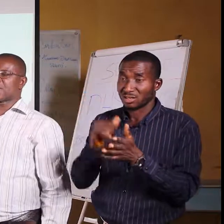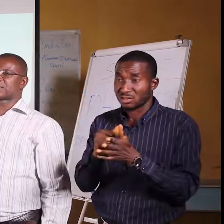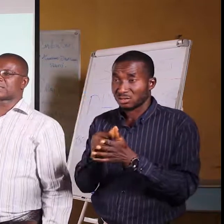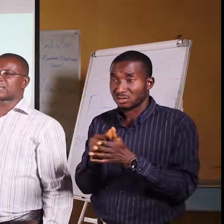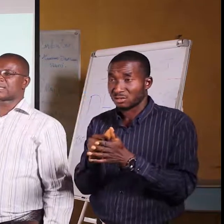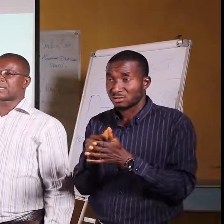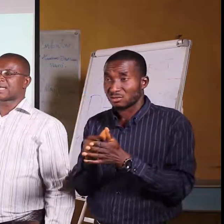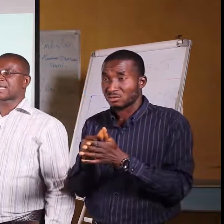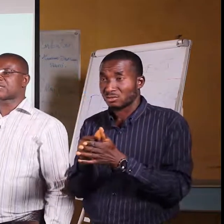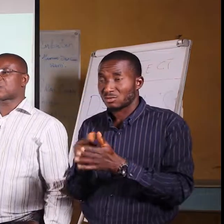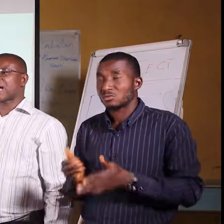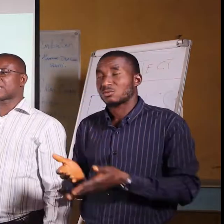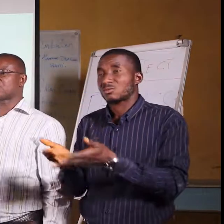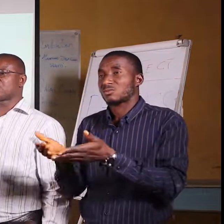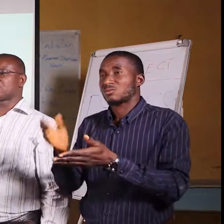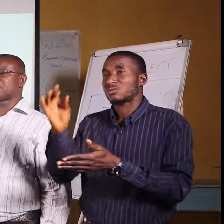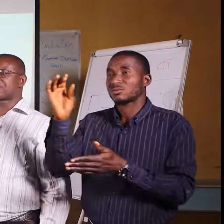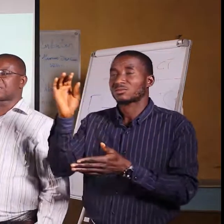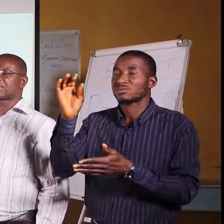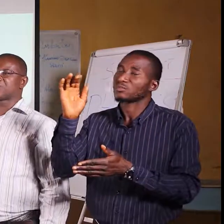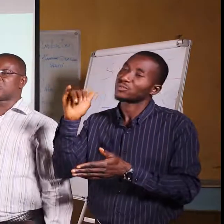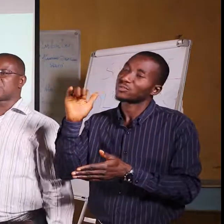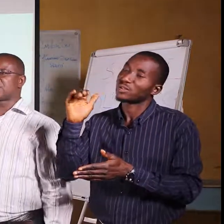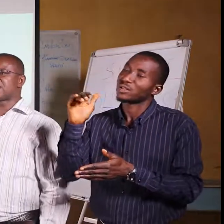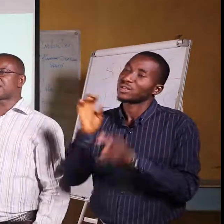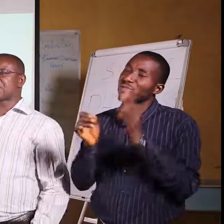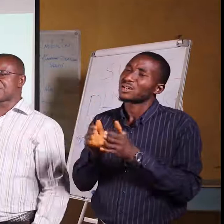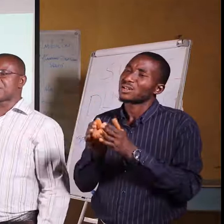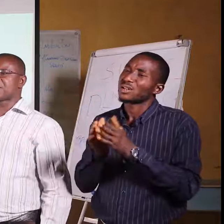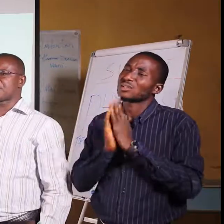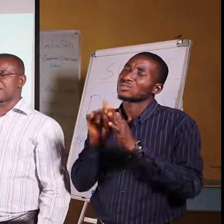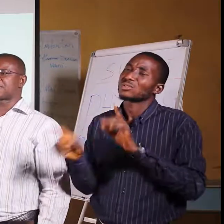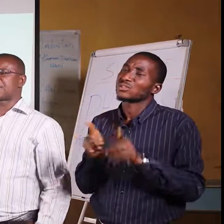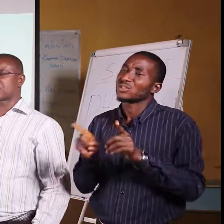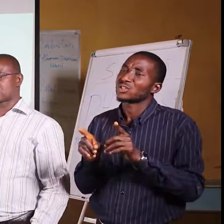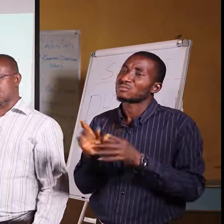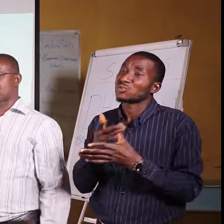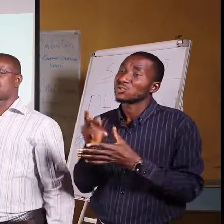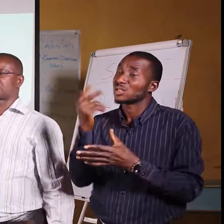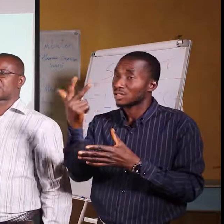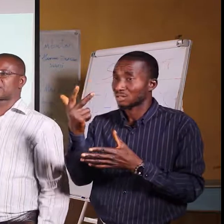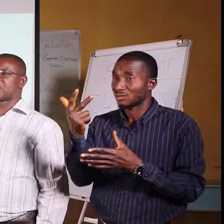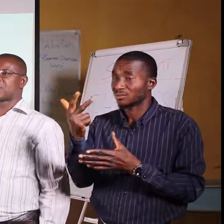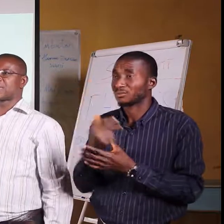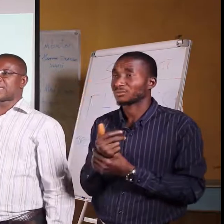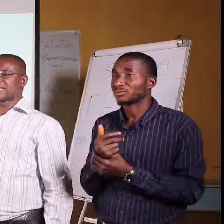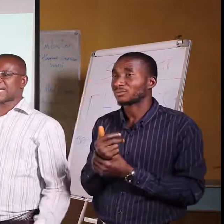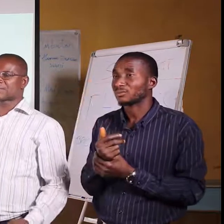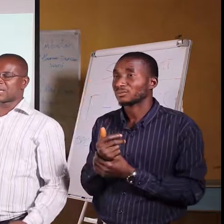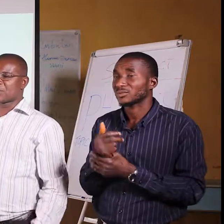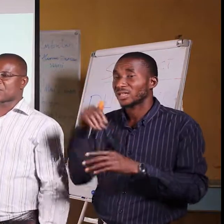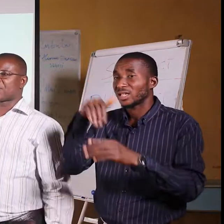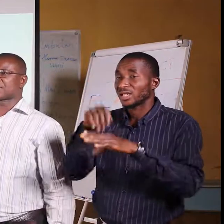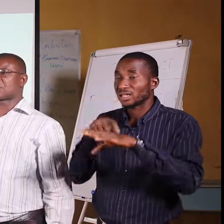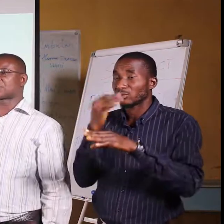a student, in case you are asked to differentiate between these 3 basic cubic unit cells, in terms